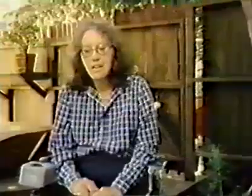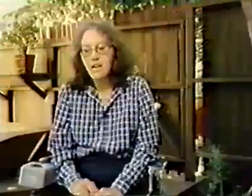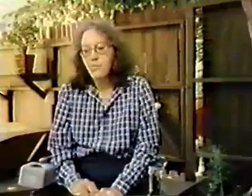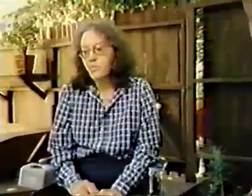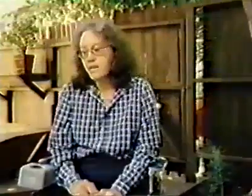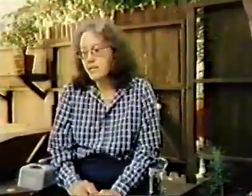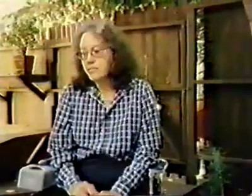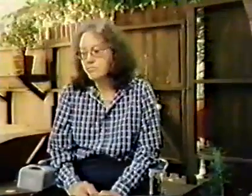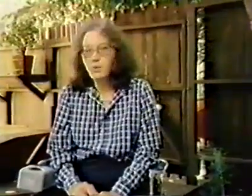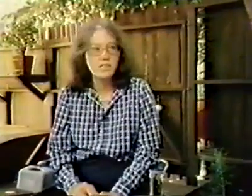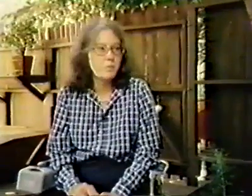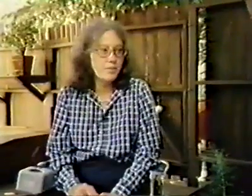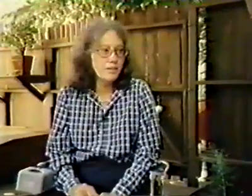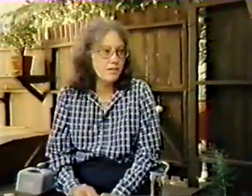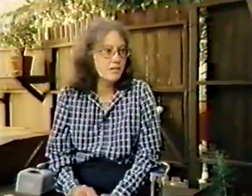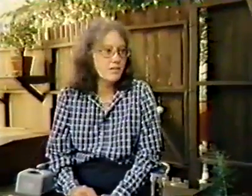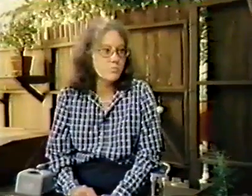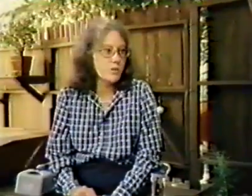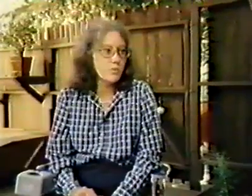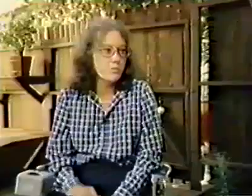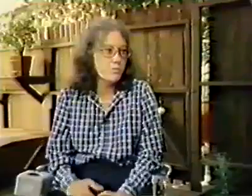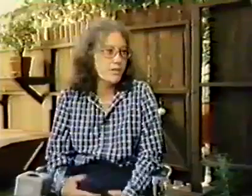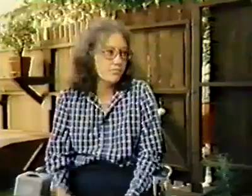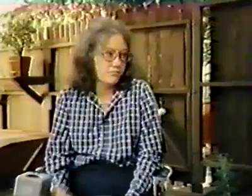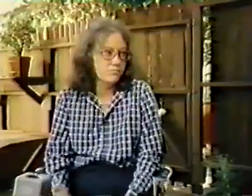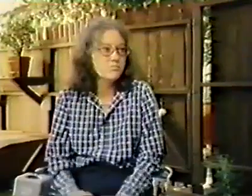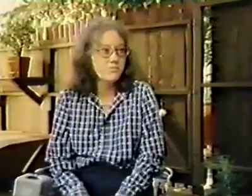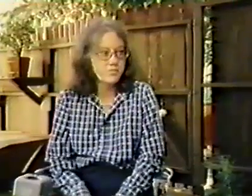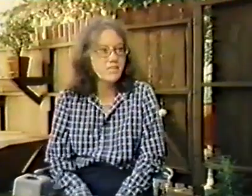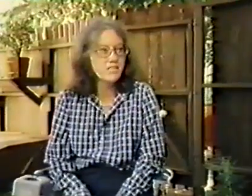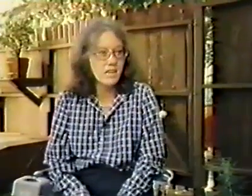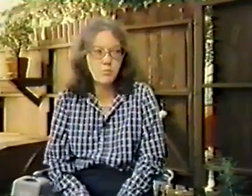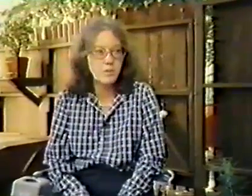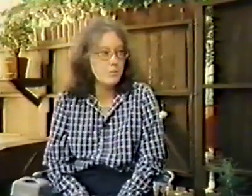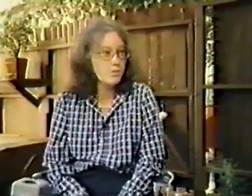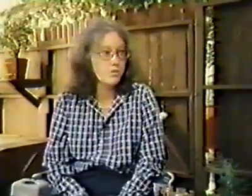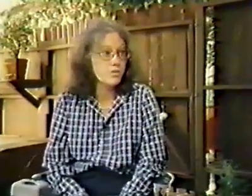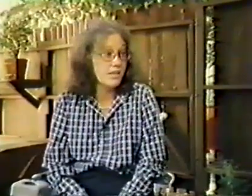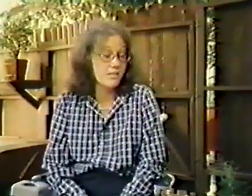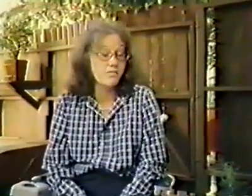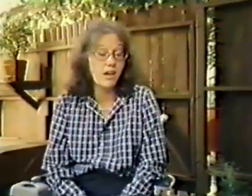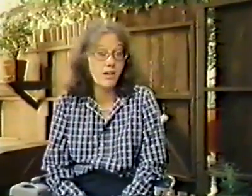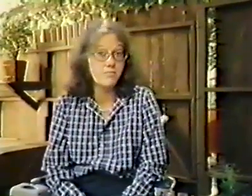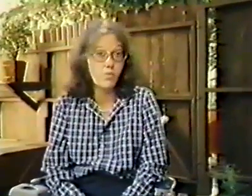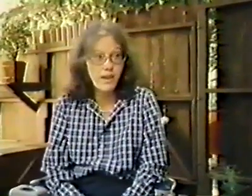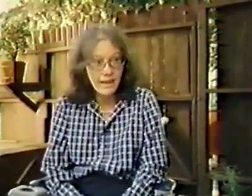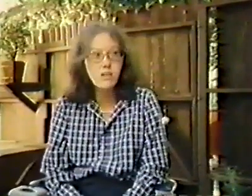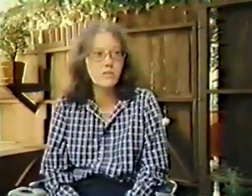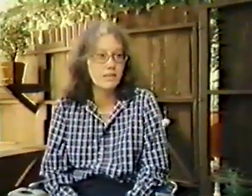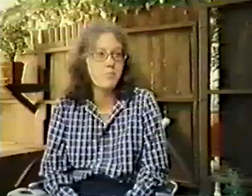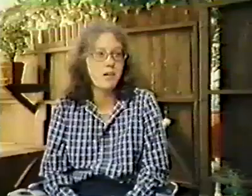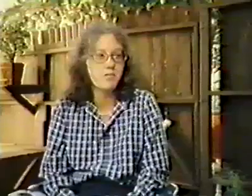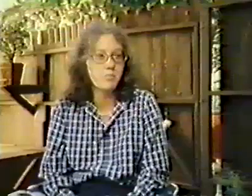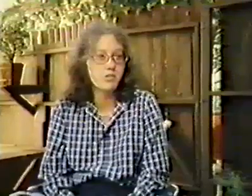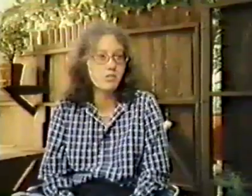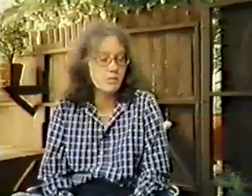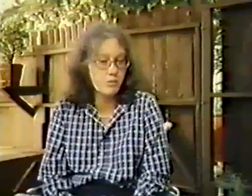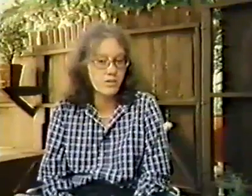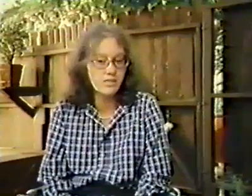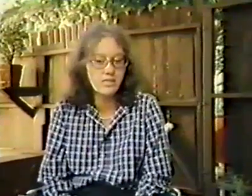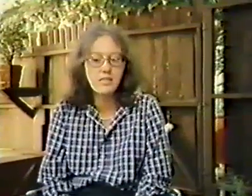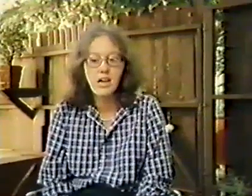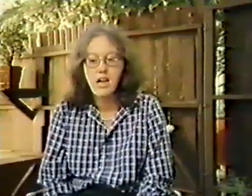studies. We went to public hearings where we would bring 50 disabled people who would testify quite eloquently about their